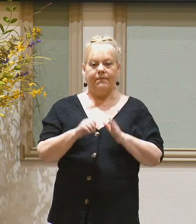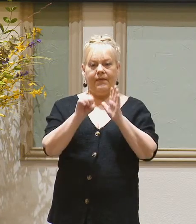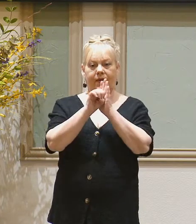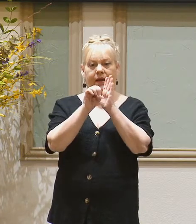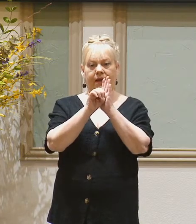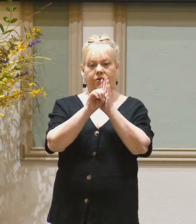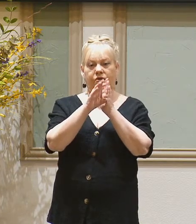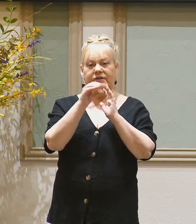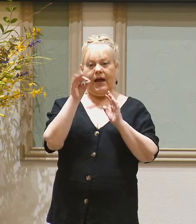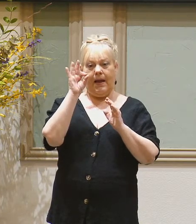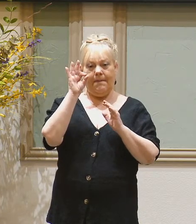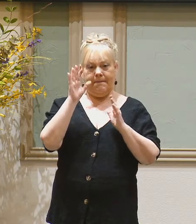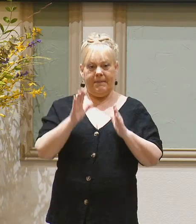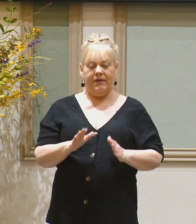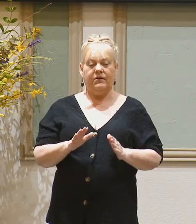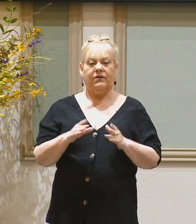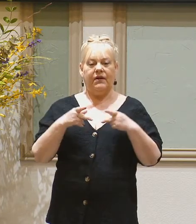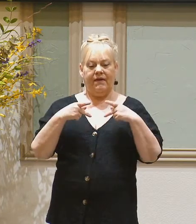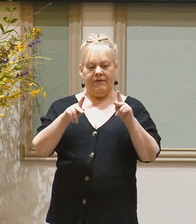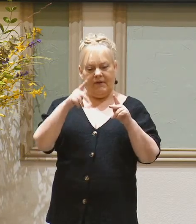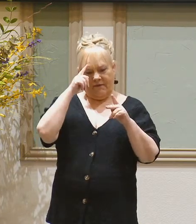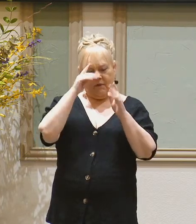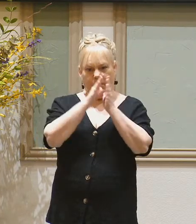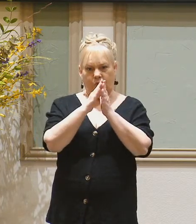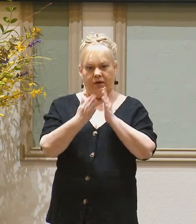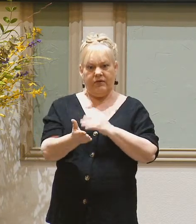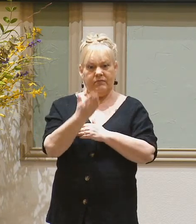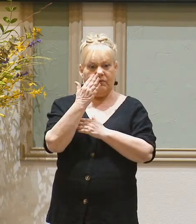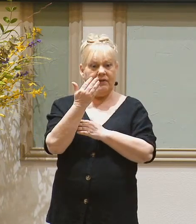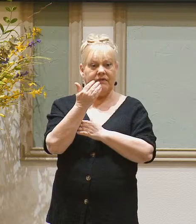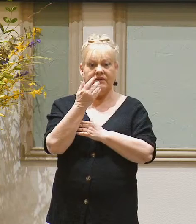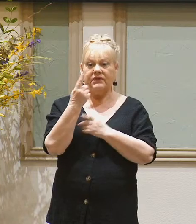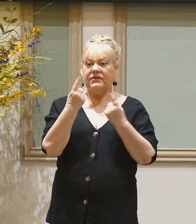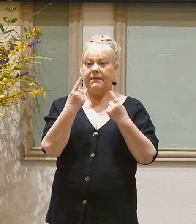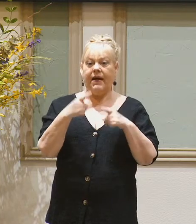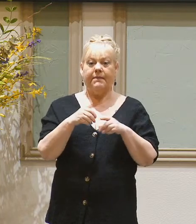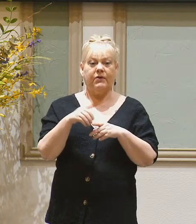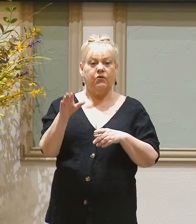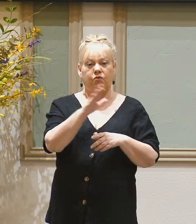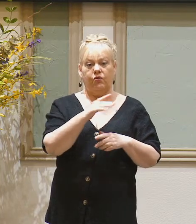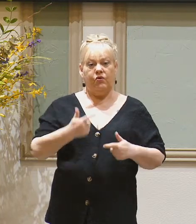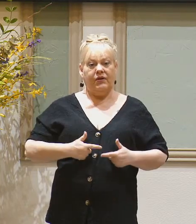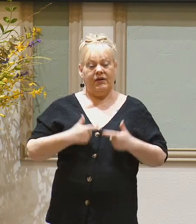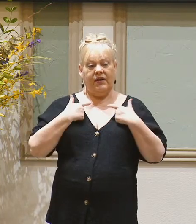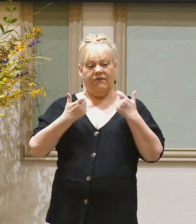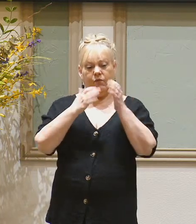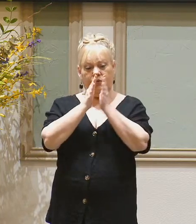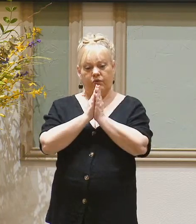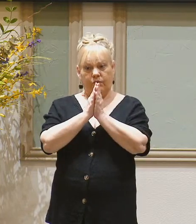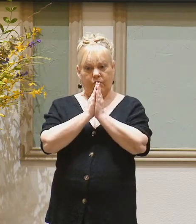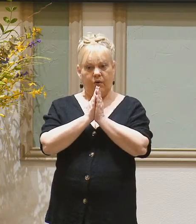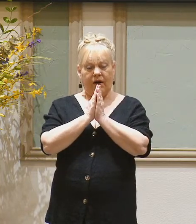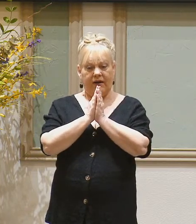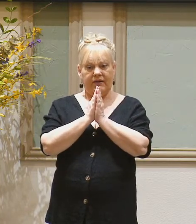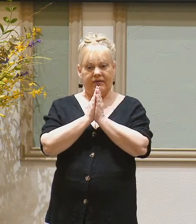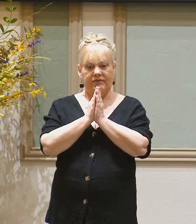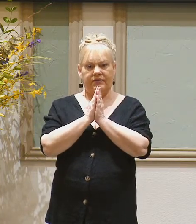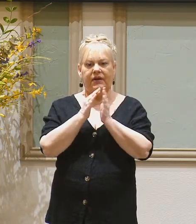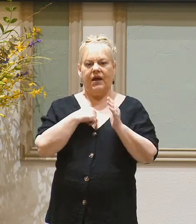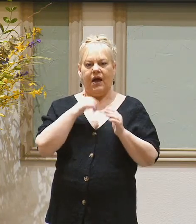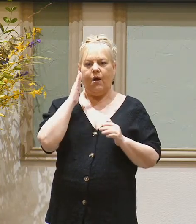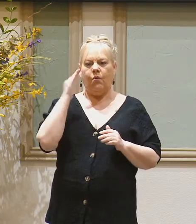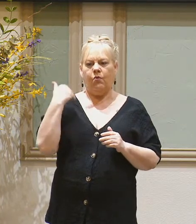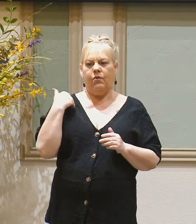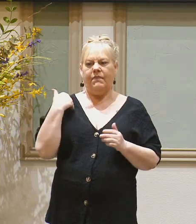Elders and ministers are available for prayer this morning. If there's something going on in your life that you'd like to pray about, I will